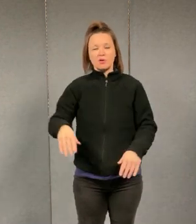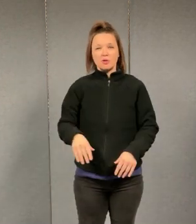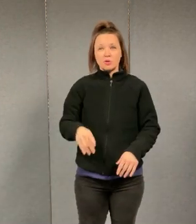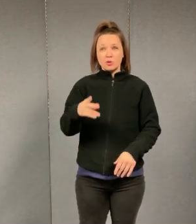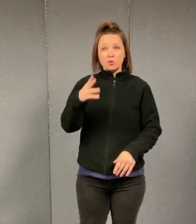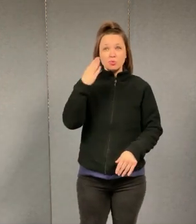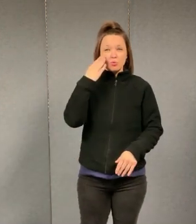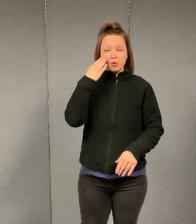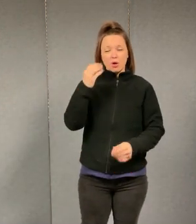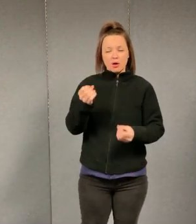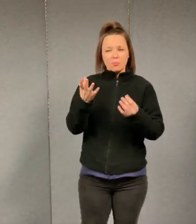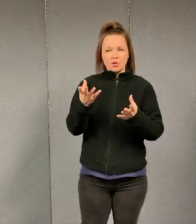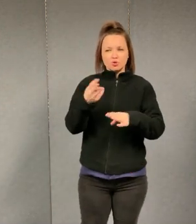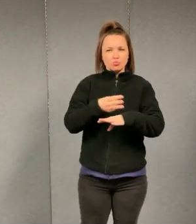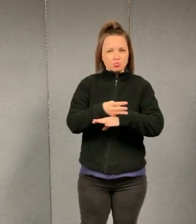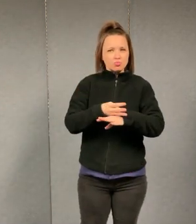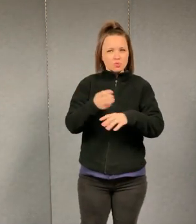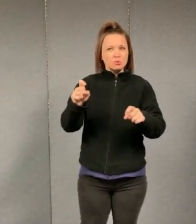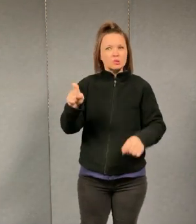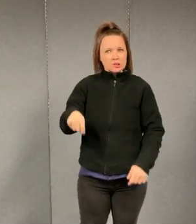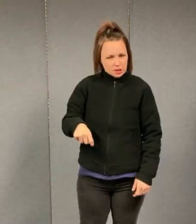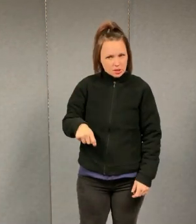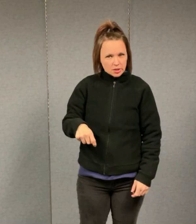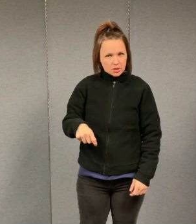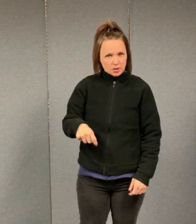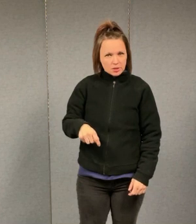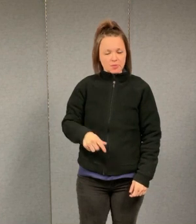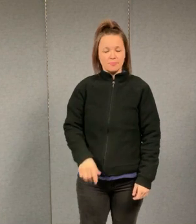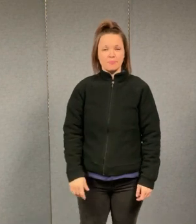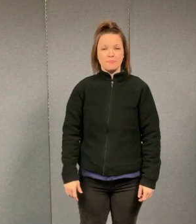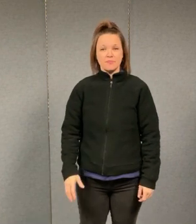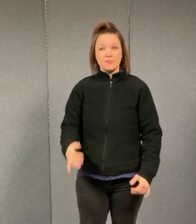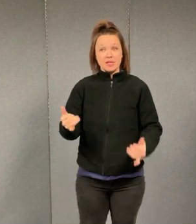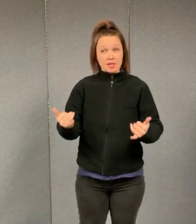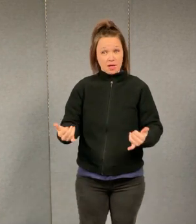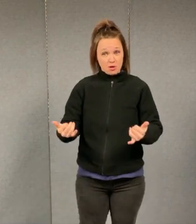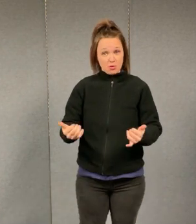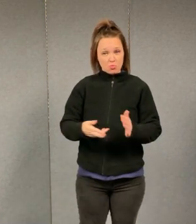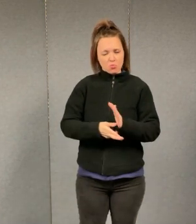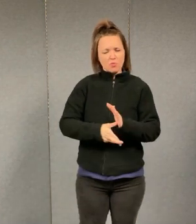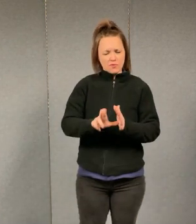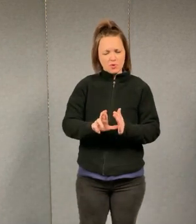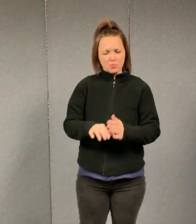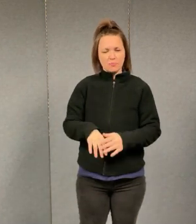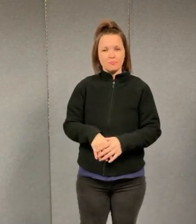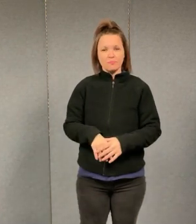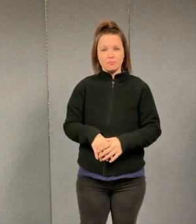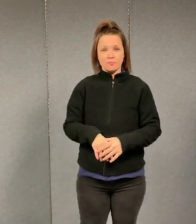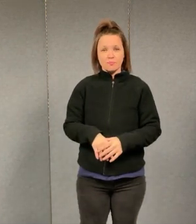All right, let's review together. To calculate the area of one side,